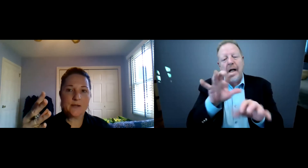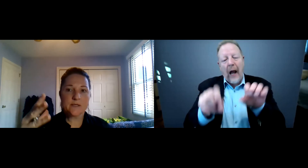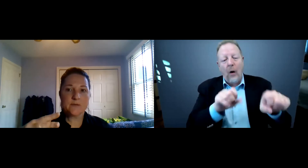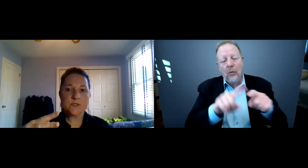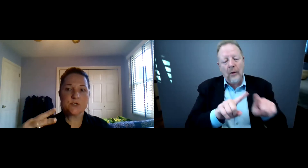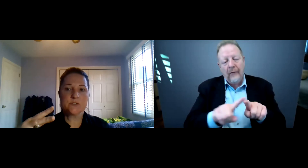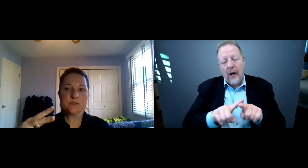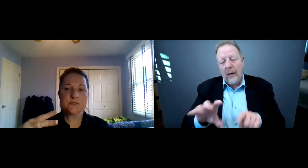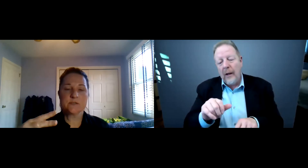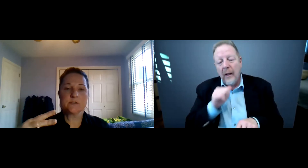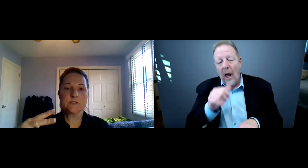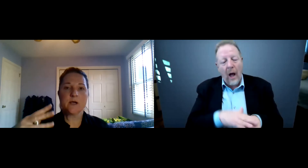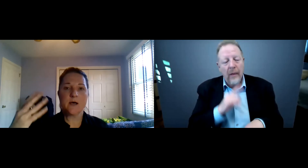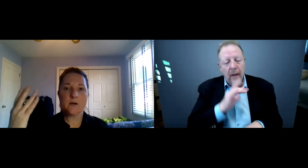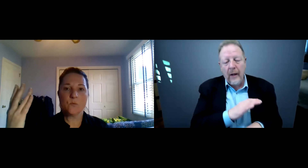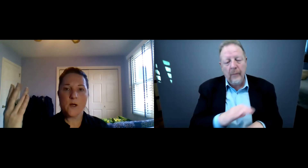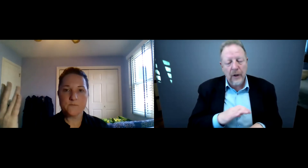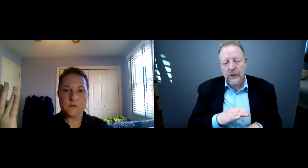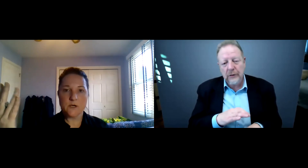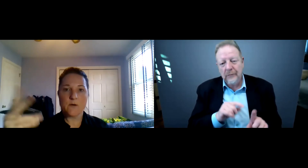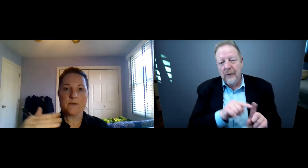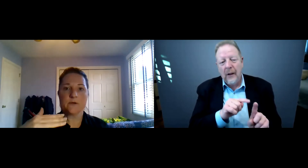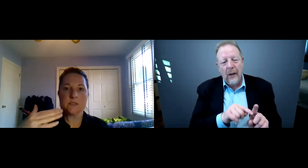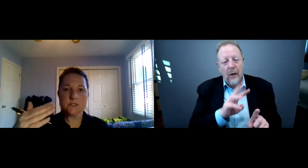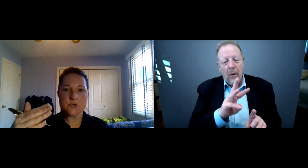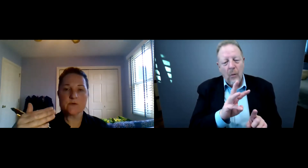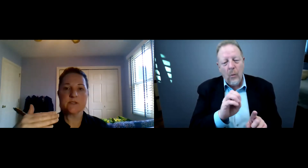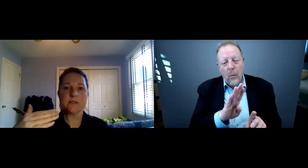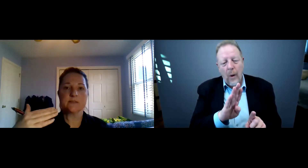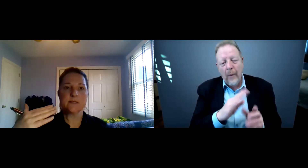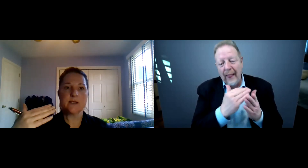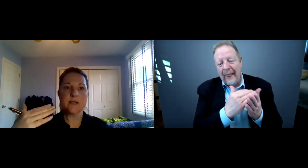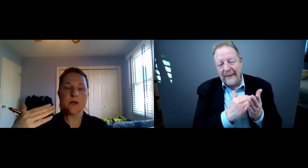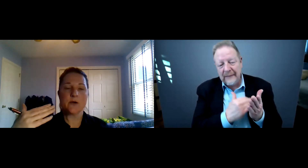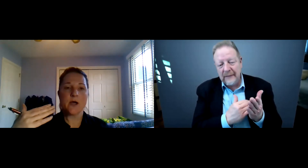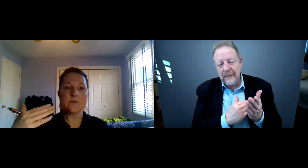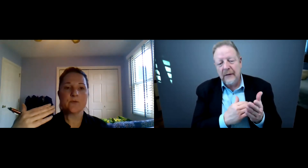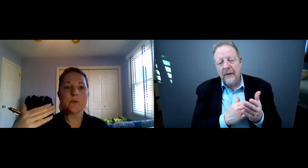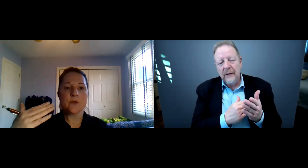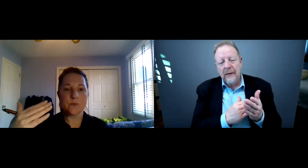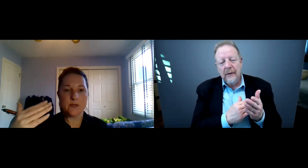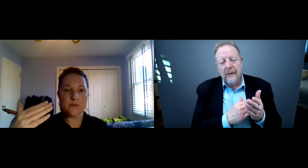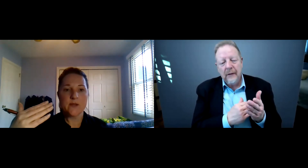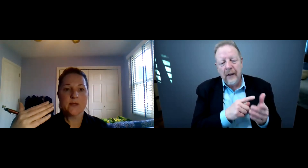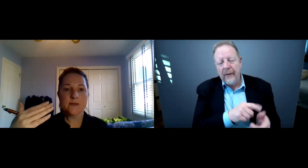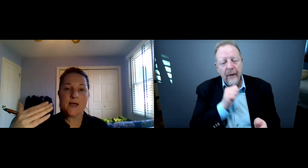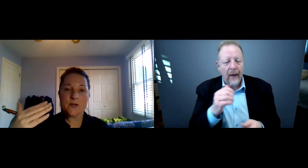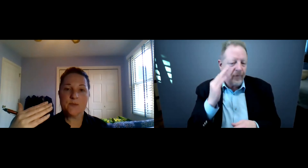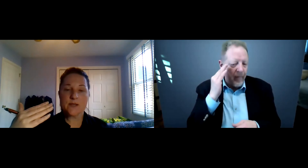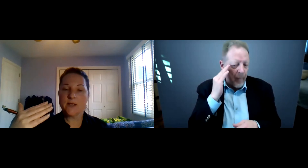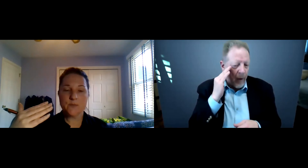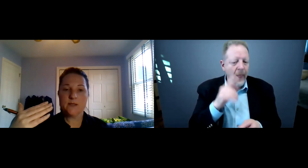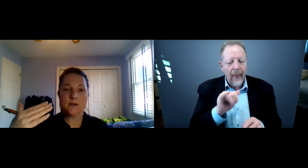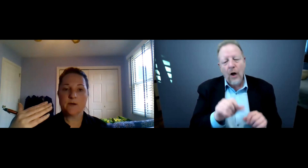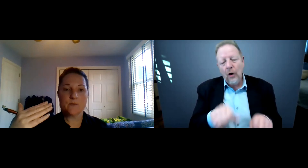not on the commission's web, you know, on their listservs and things that they are not familiar with, that